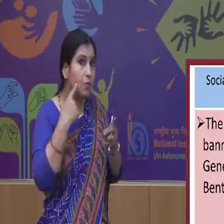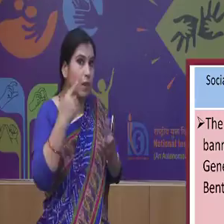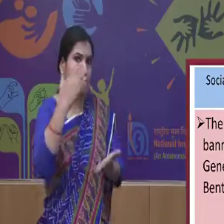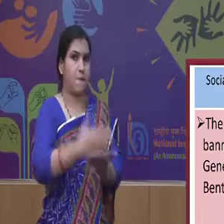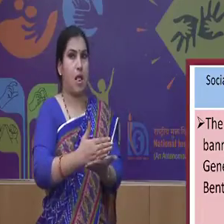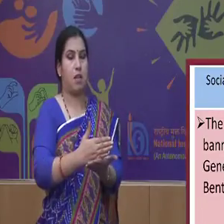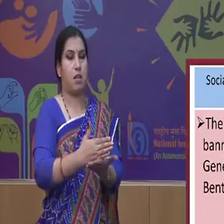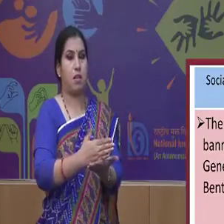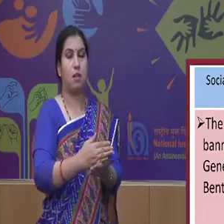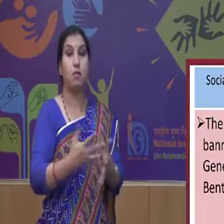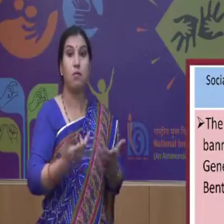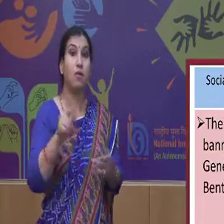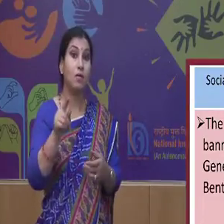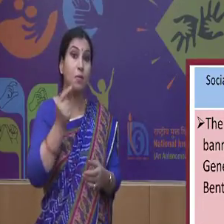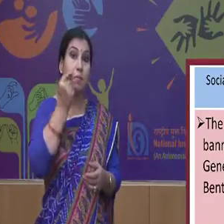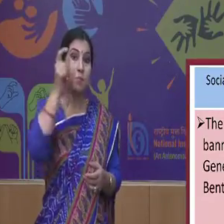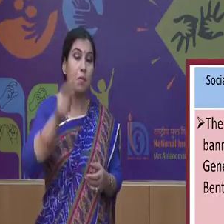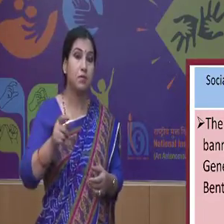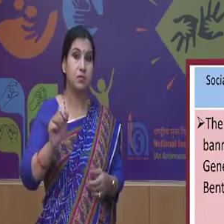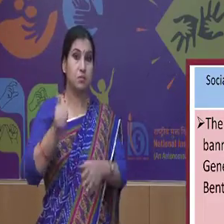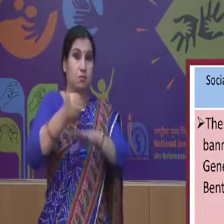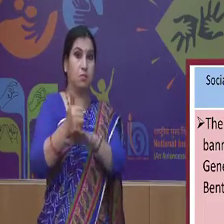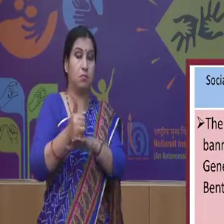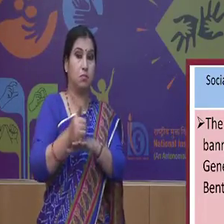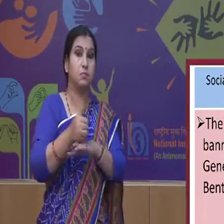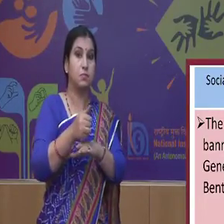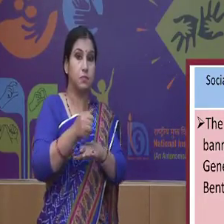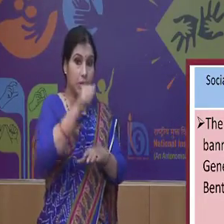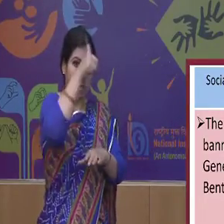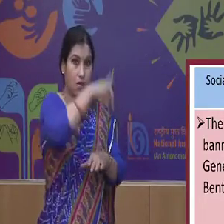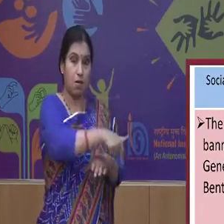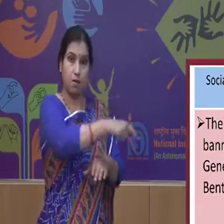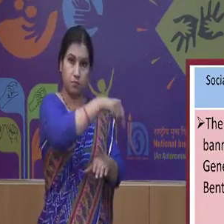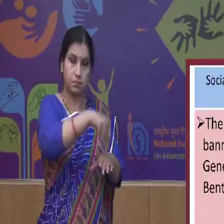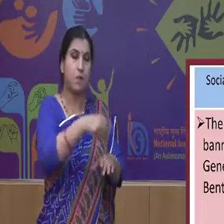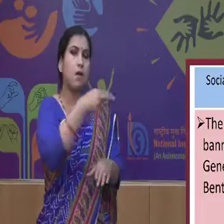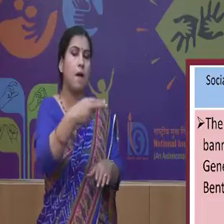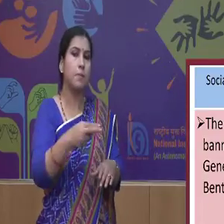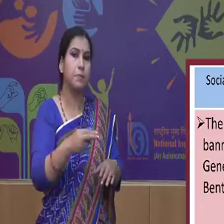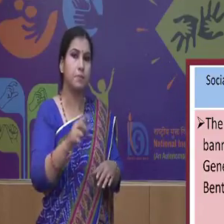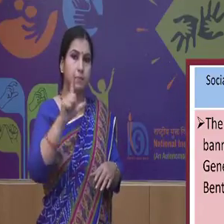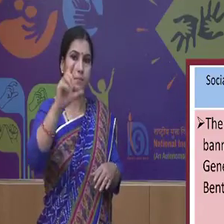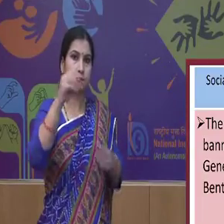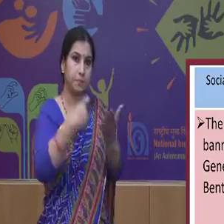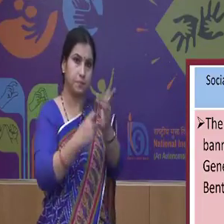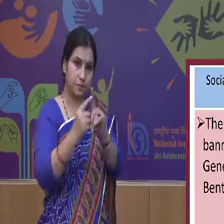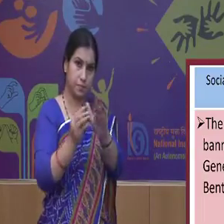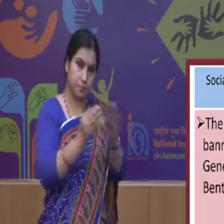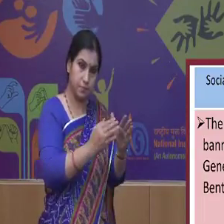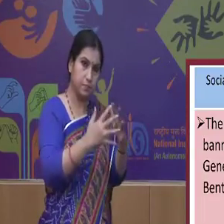then Governor General of India, whose name was Lord William Bentinck.